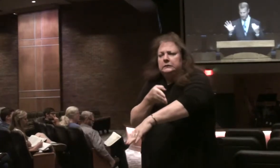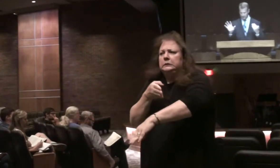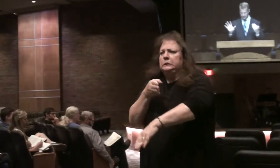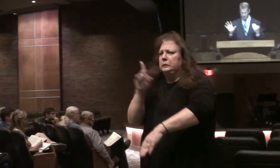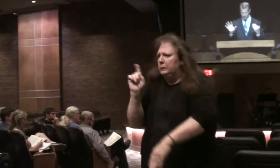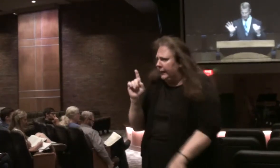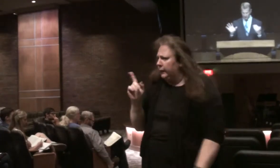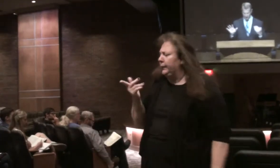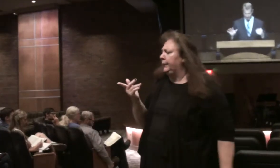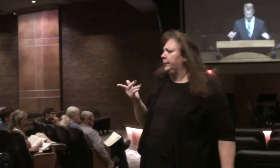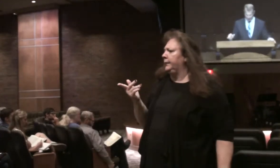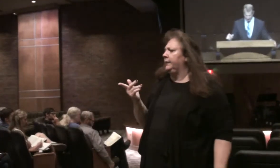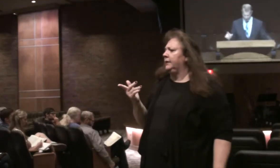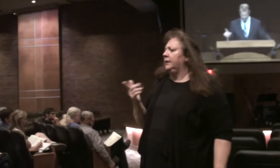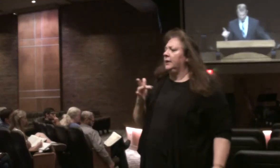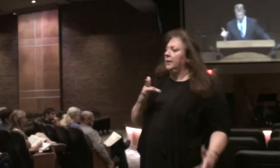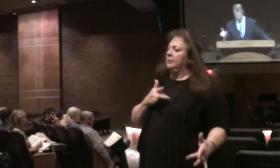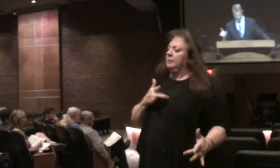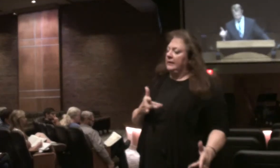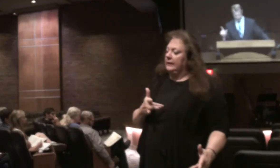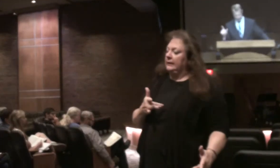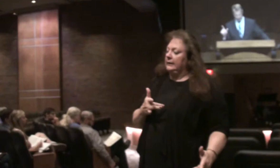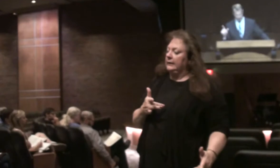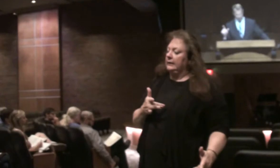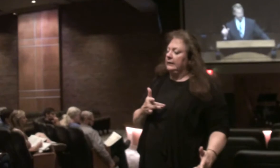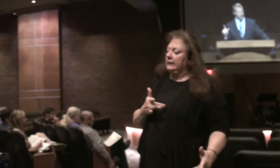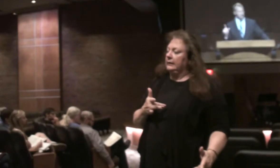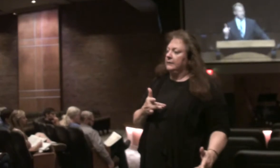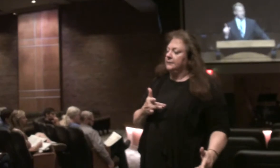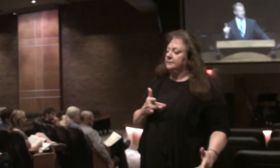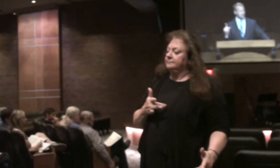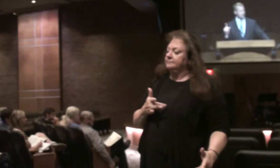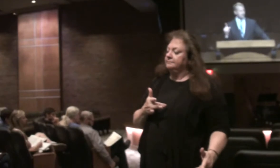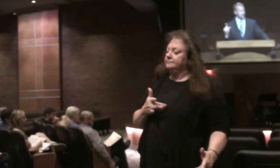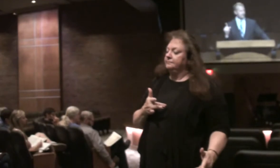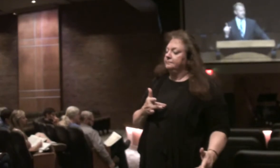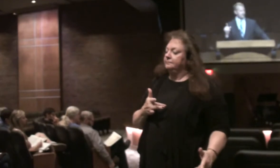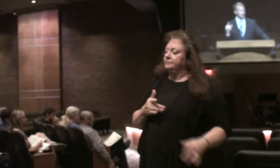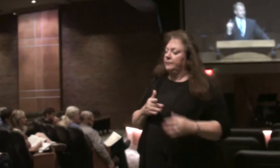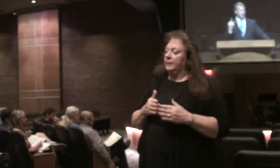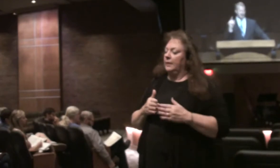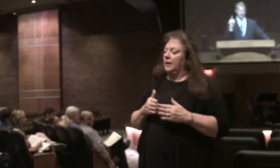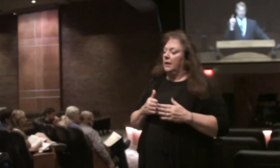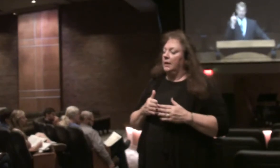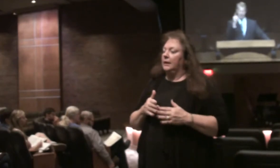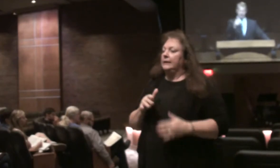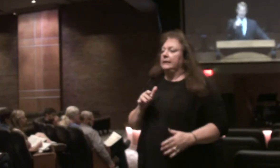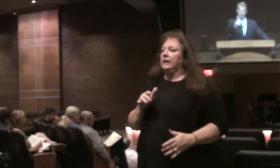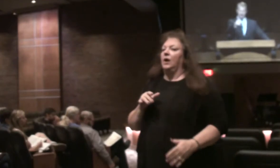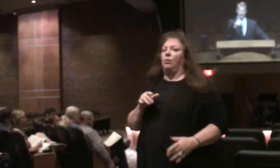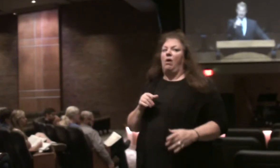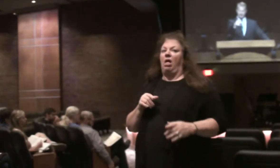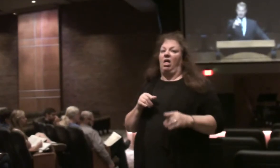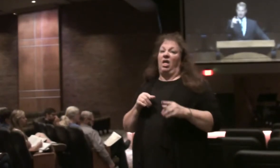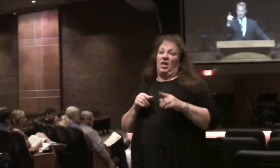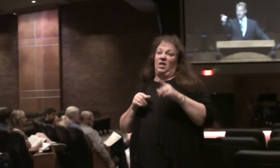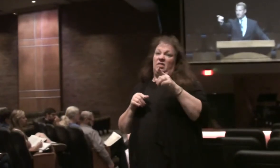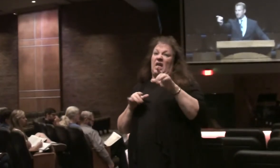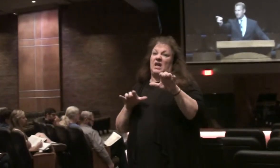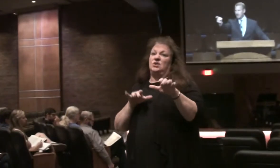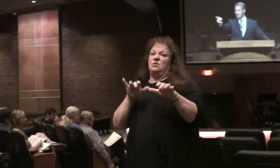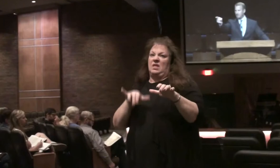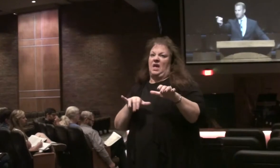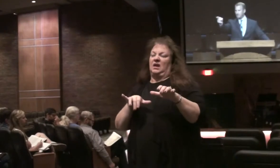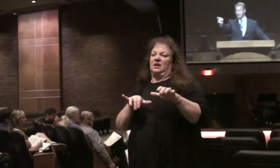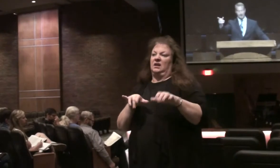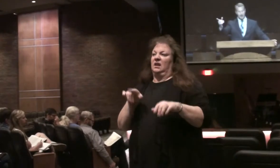more? And the tendency, I'll say this up front, is to say, yep, they need to do that. They need to